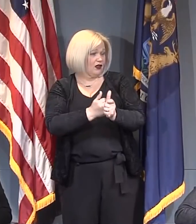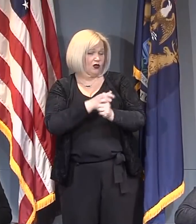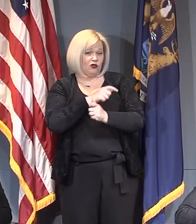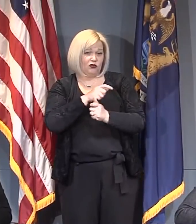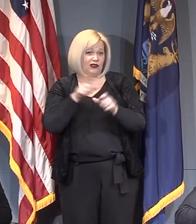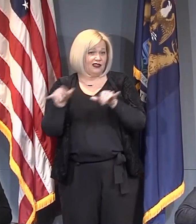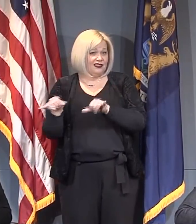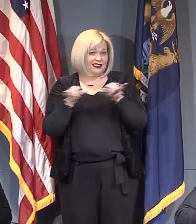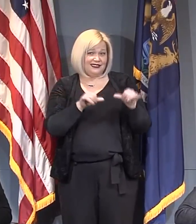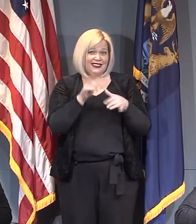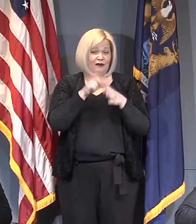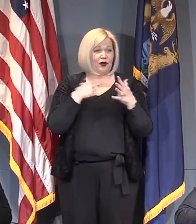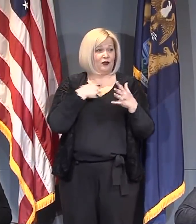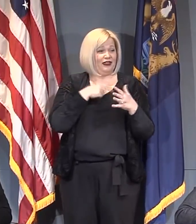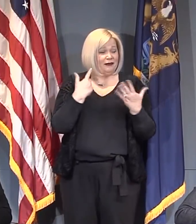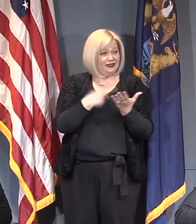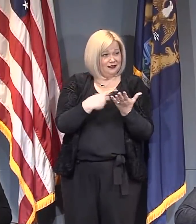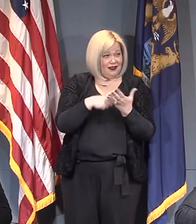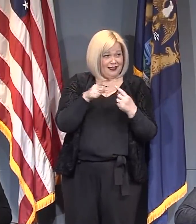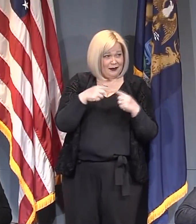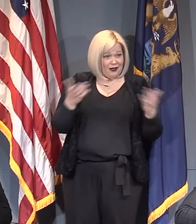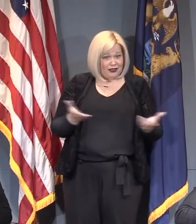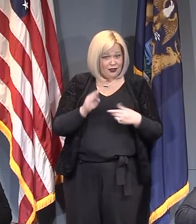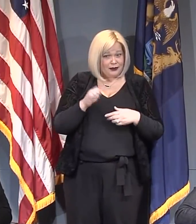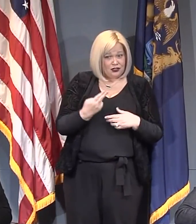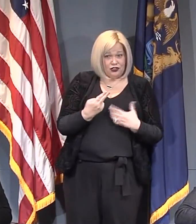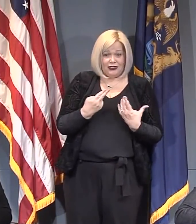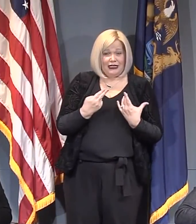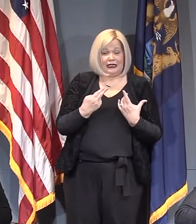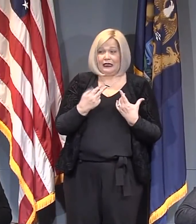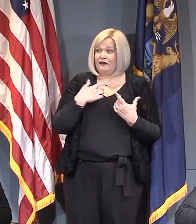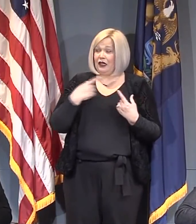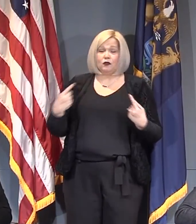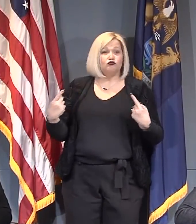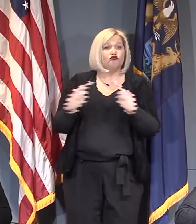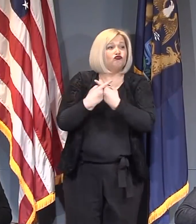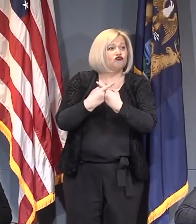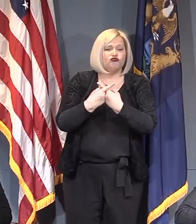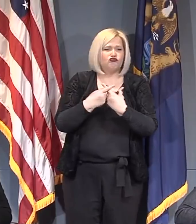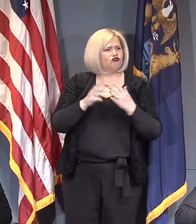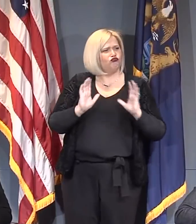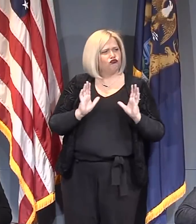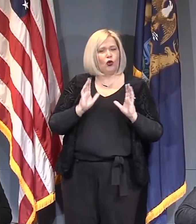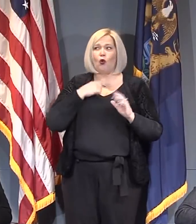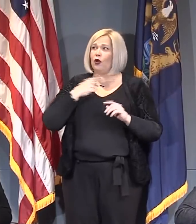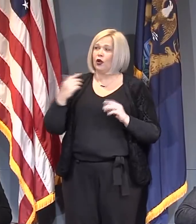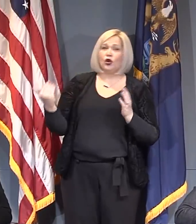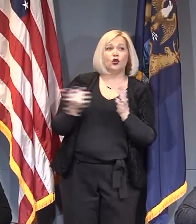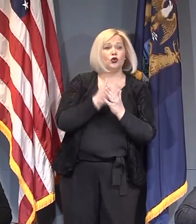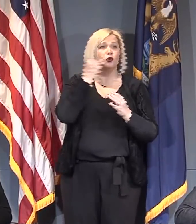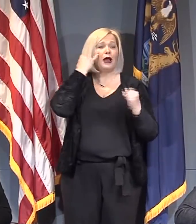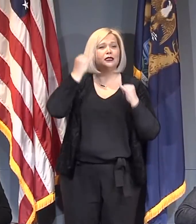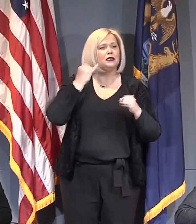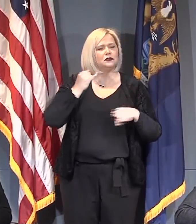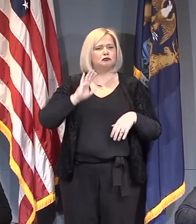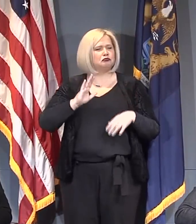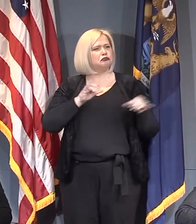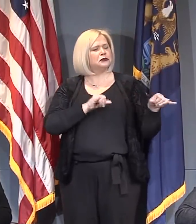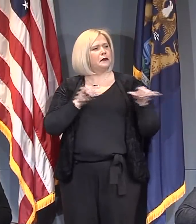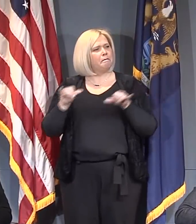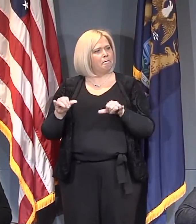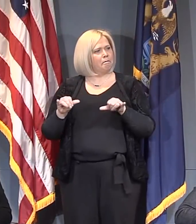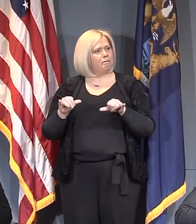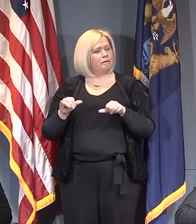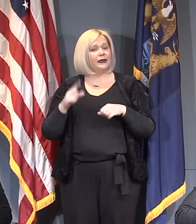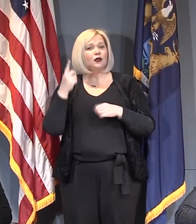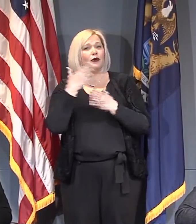you know, we've been talking about here. I don't think that there was a lot that was very new. I will say that one of the gating factors